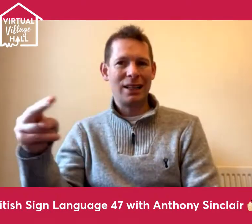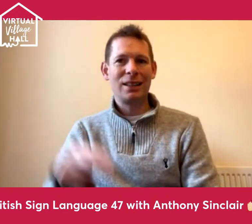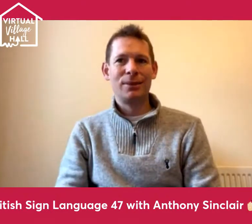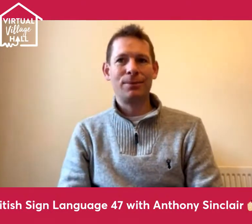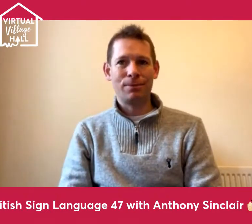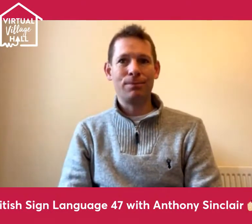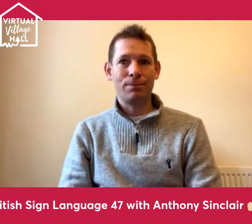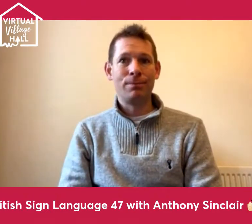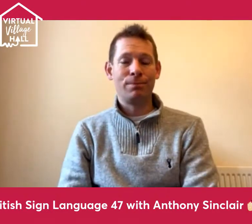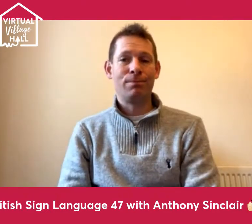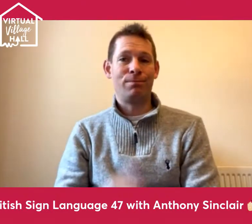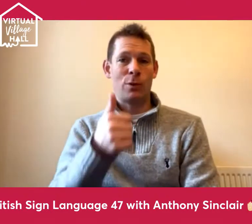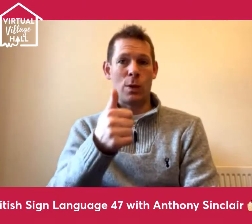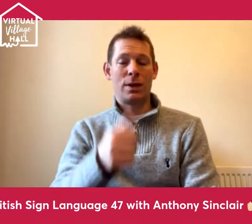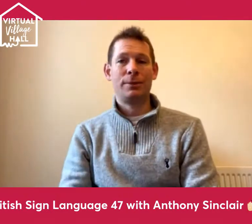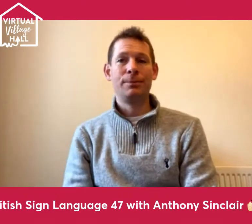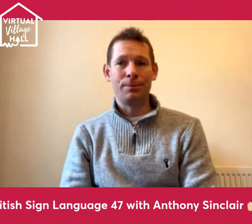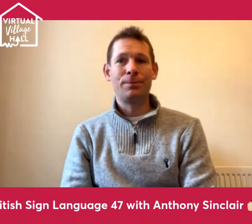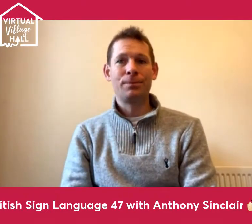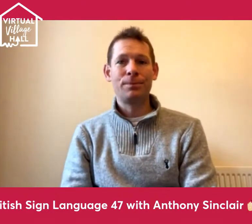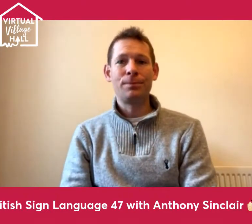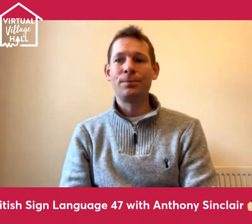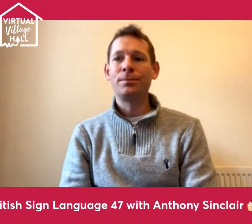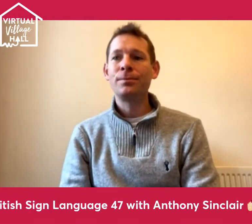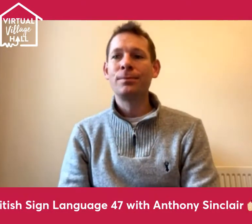So I'm going to show you this again if you watch carefully.